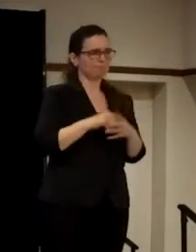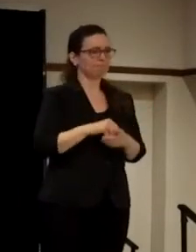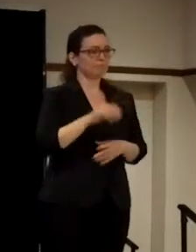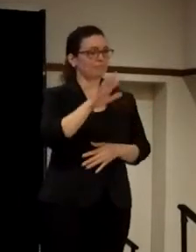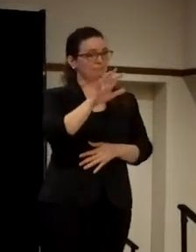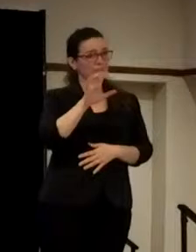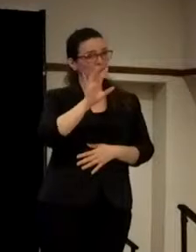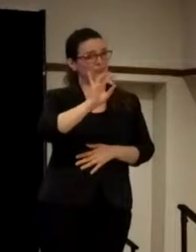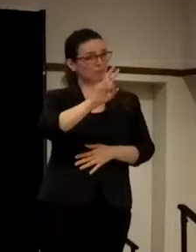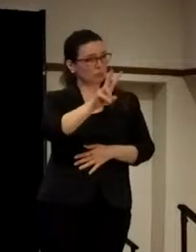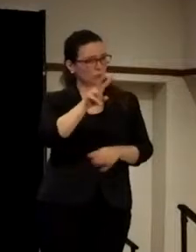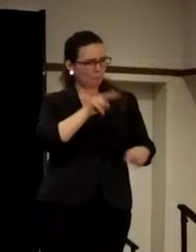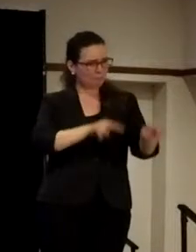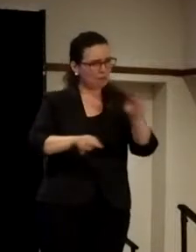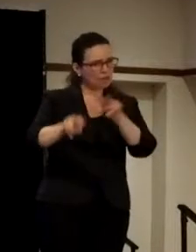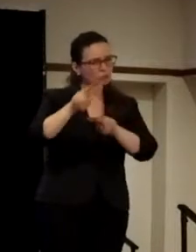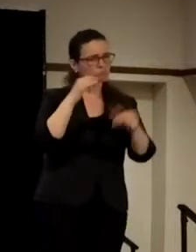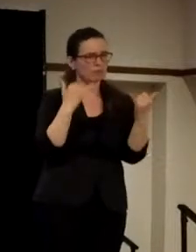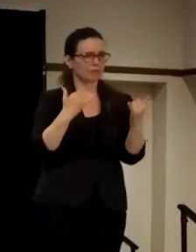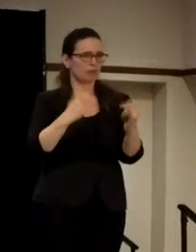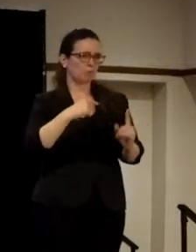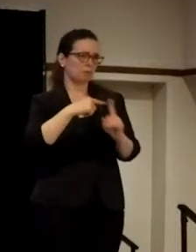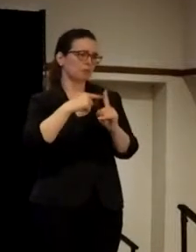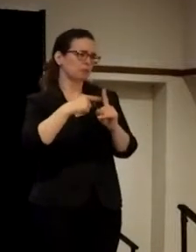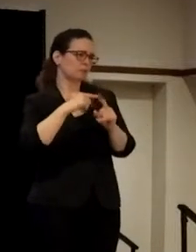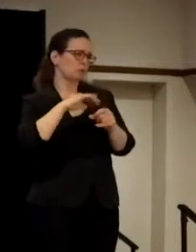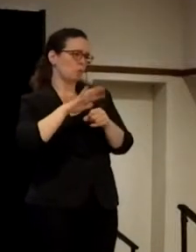my weekend updates that I gave,